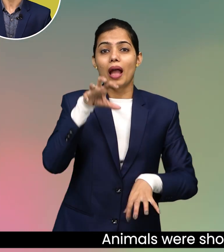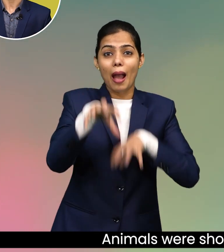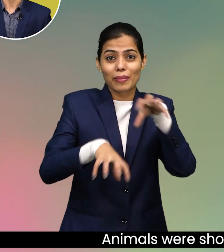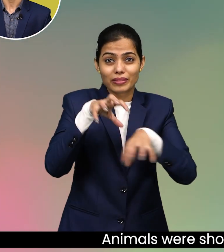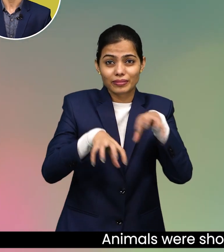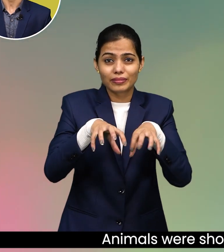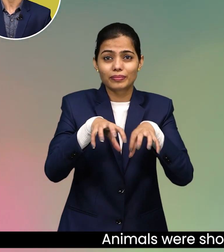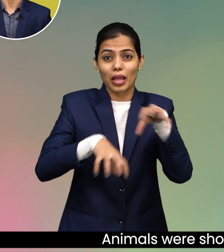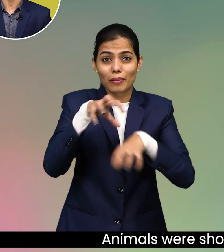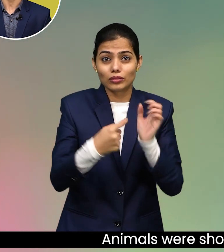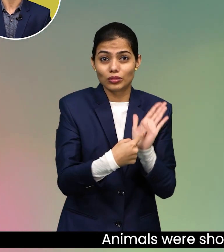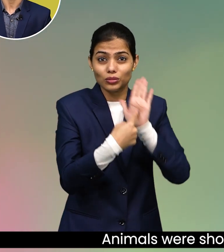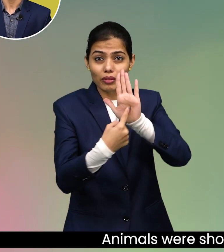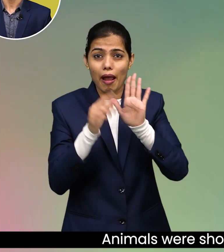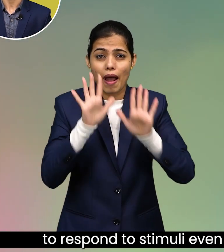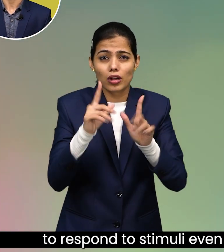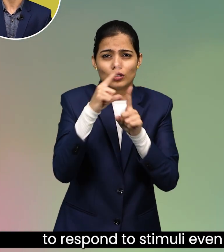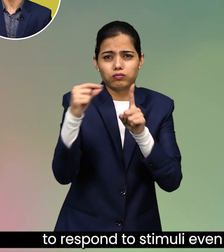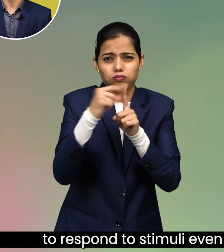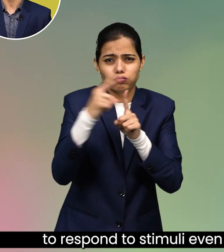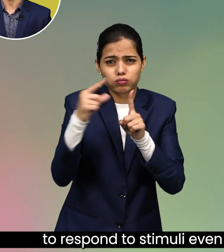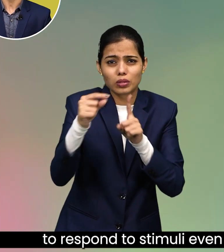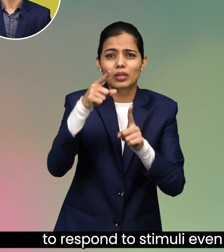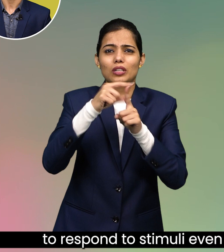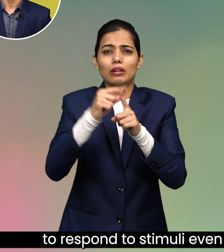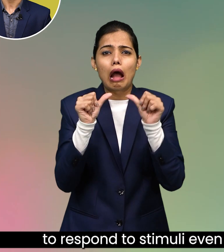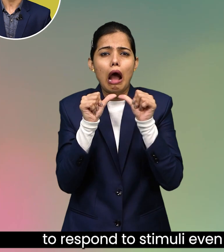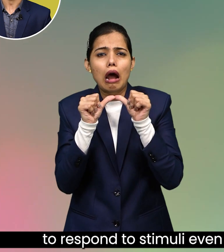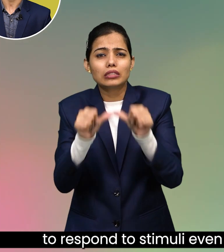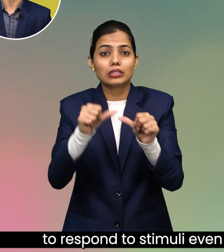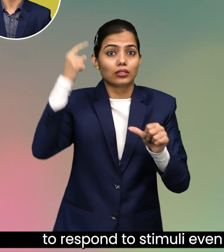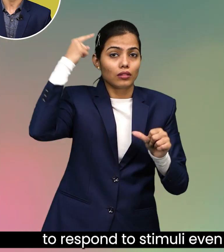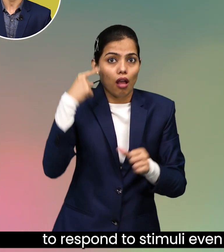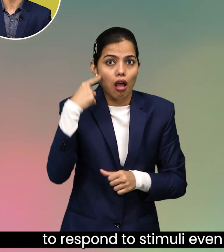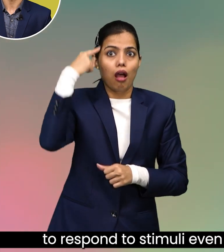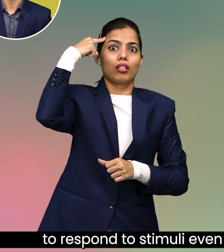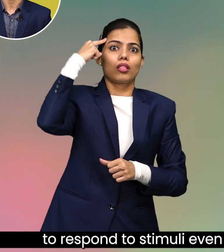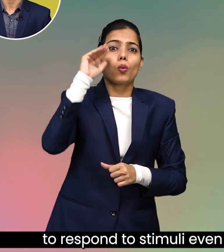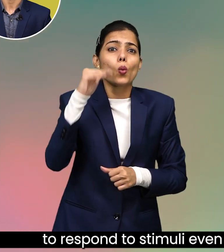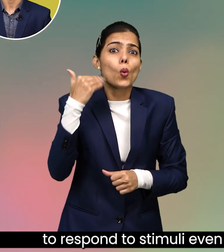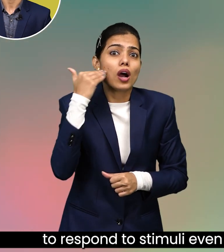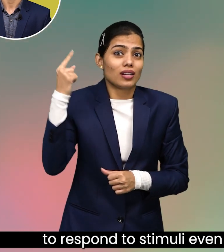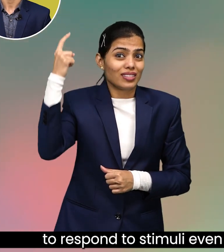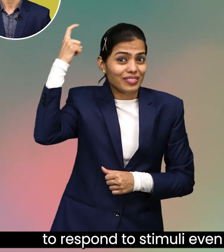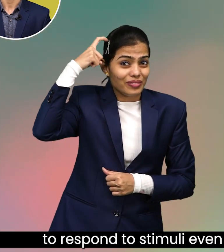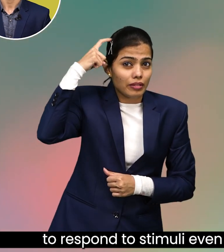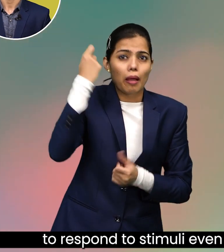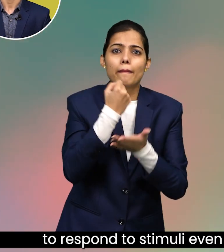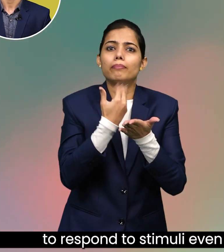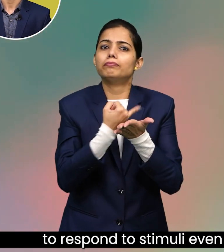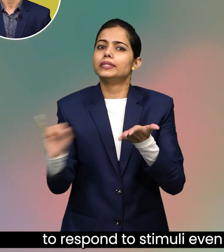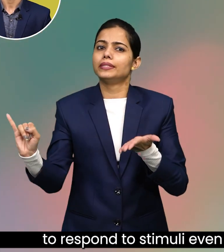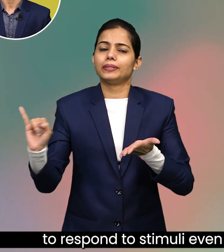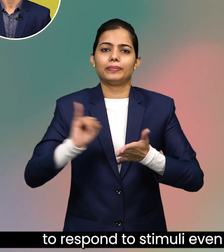Animals were shown to have the ability to respond to stimuli even when their brain was removed.